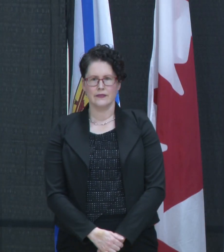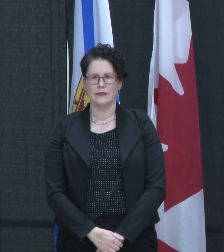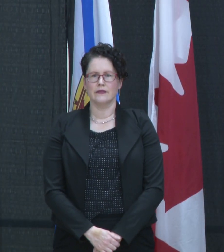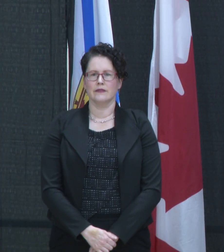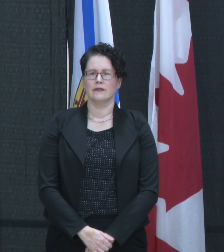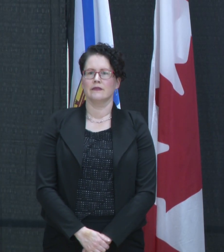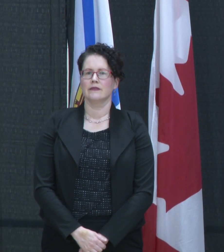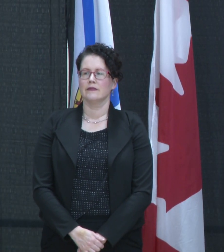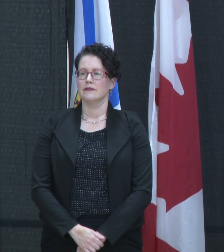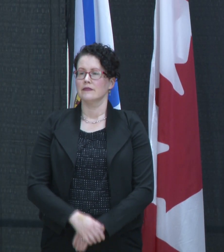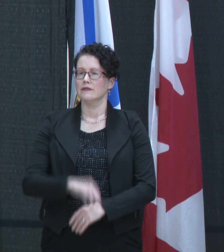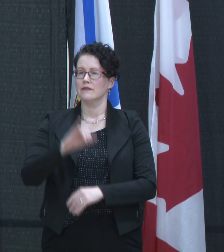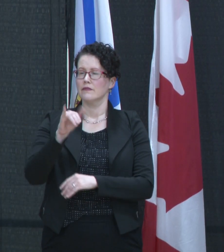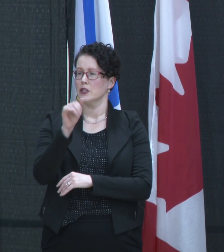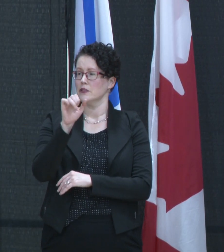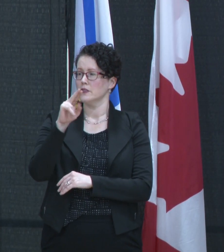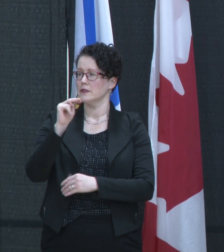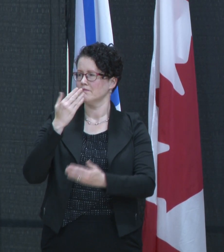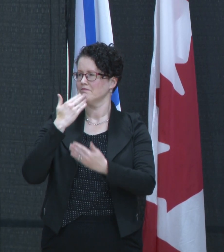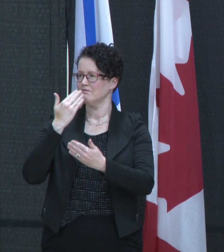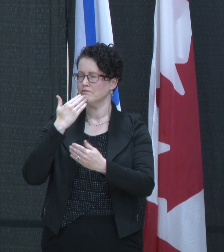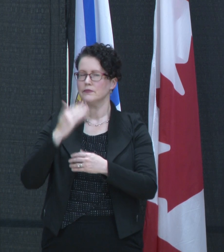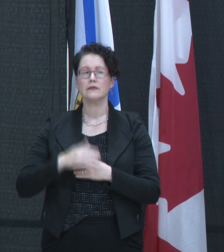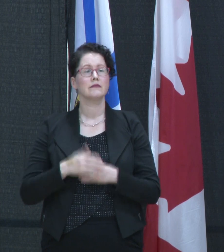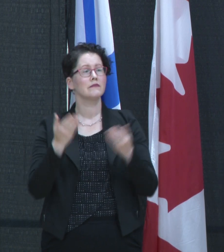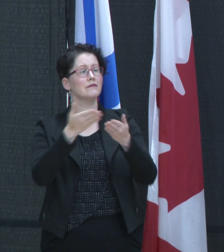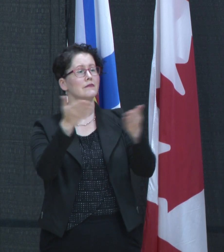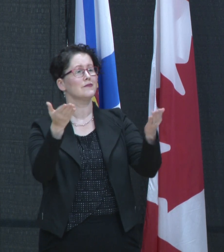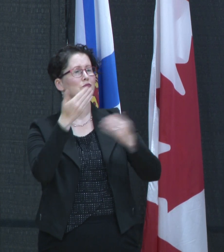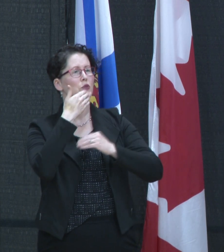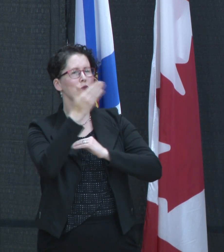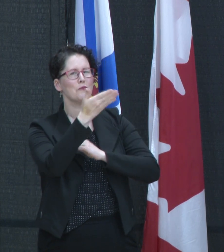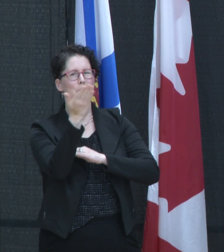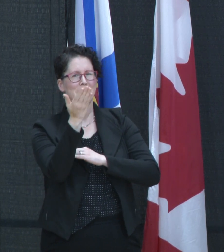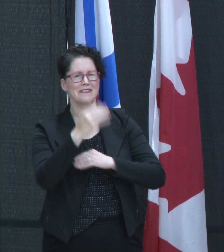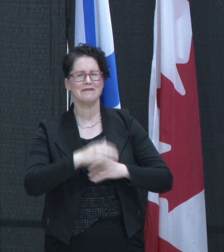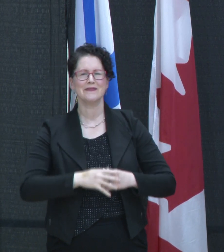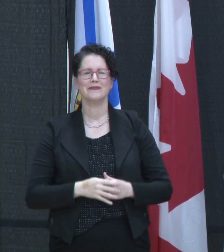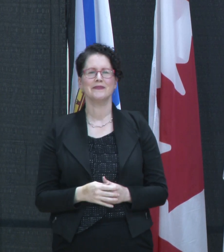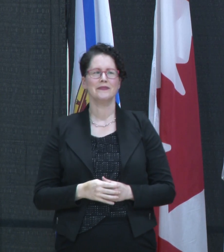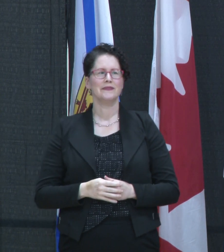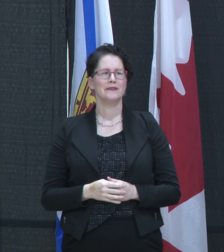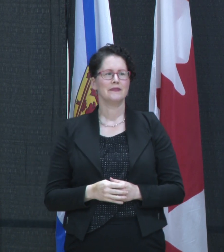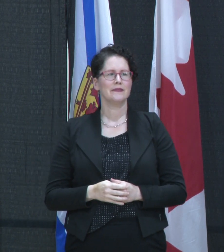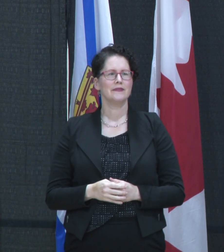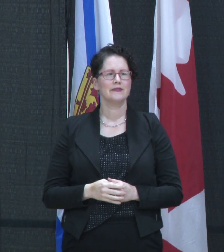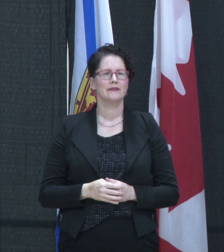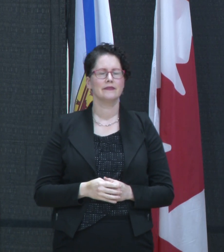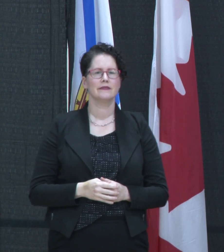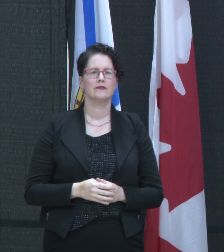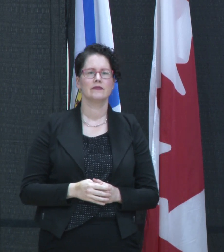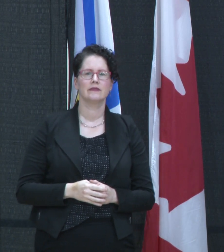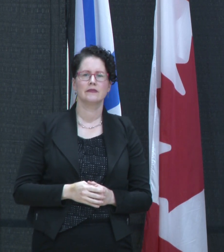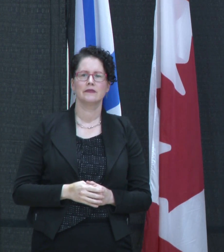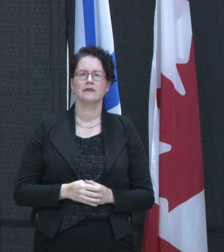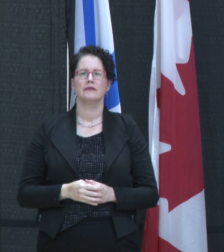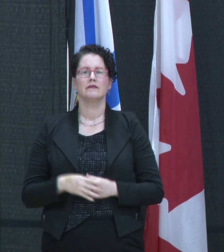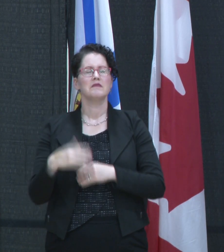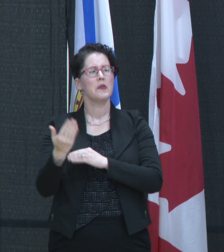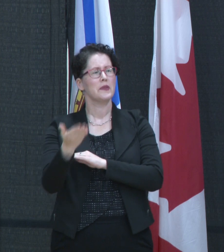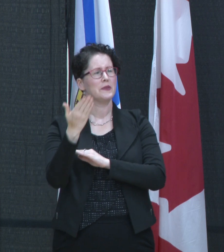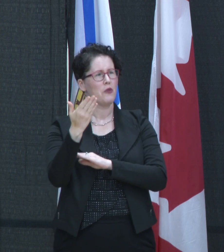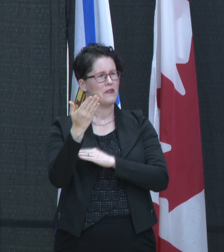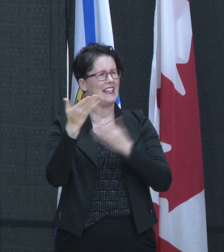Thank you, Jason, and good morning, everyone. I have to tell you, it's such an honor for me to be on this stage this morning, to be here to